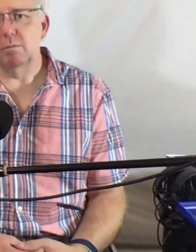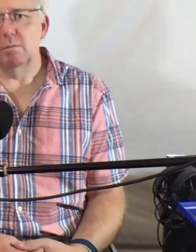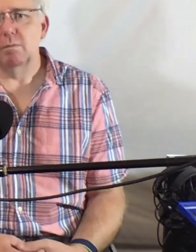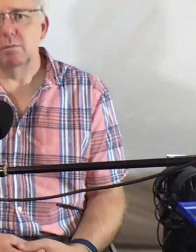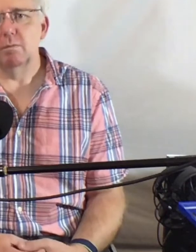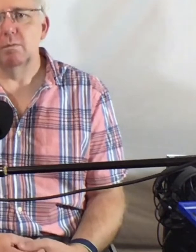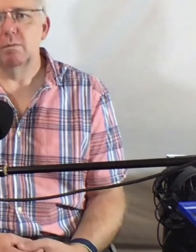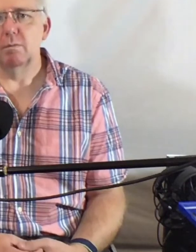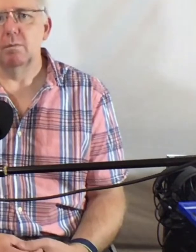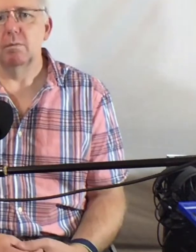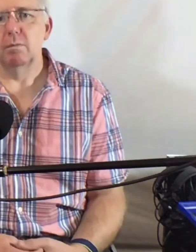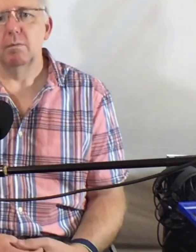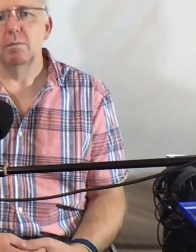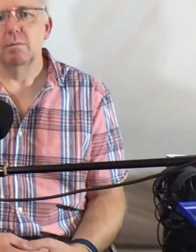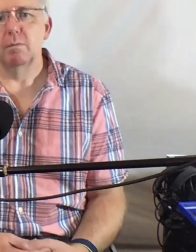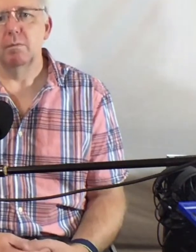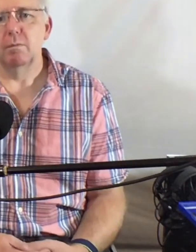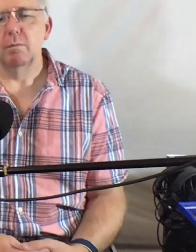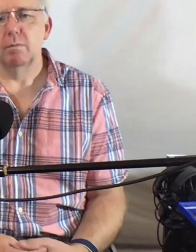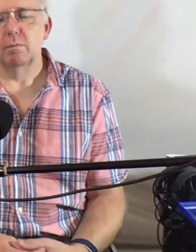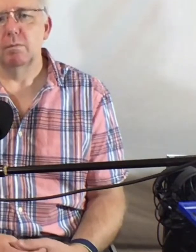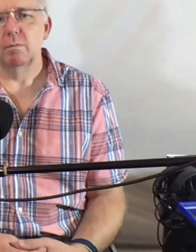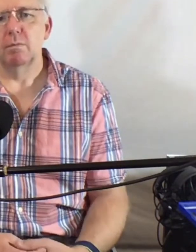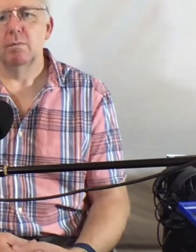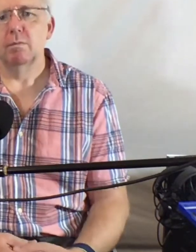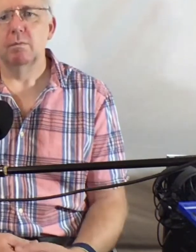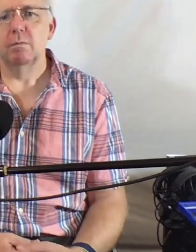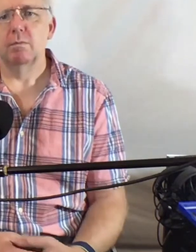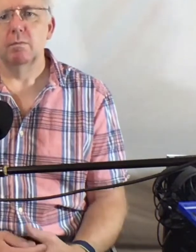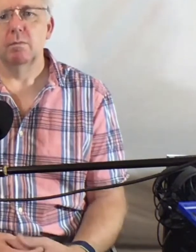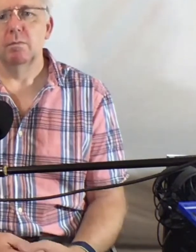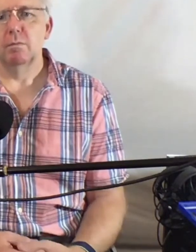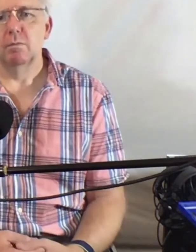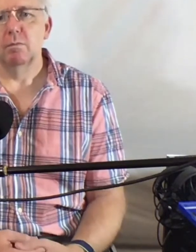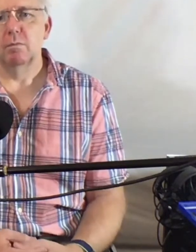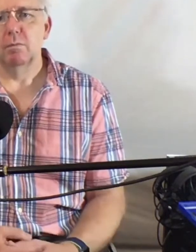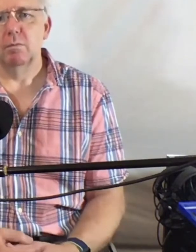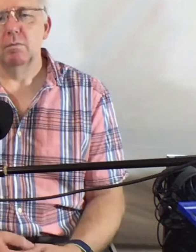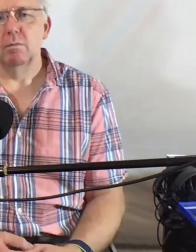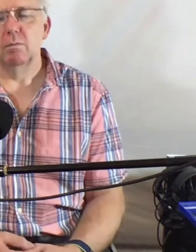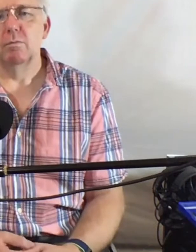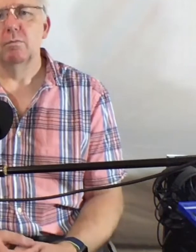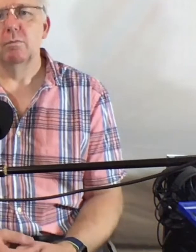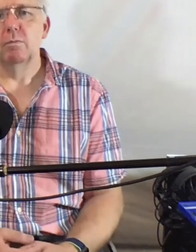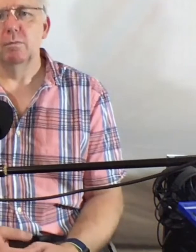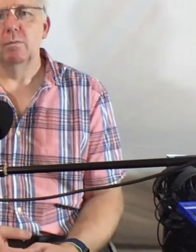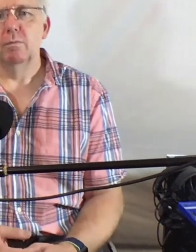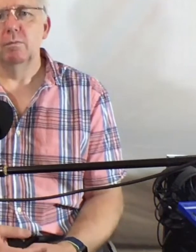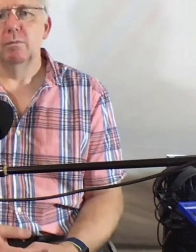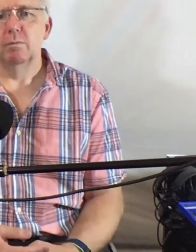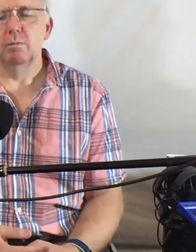sign up and put in where you are, in order to kind of for your local area, and then it can